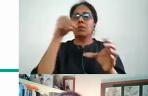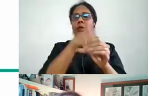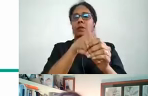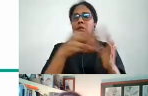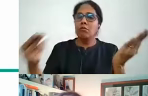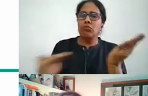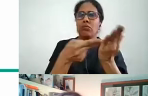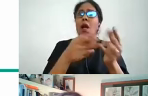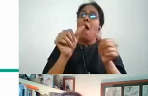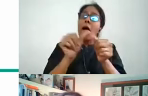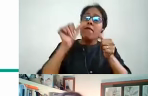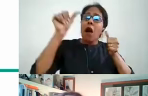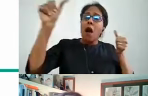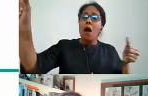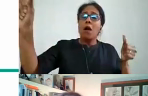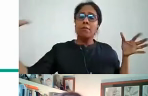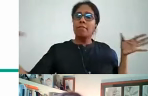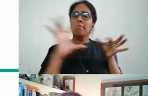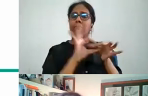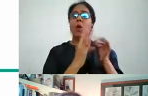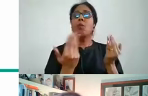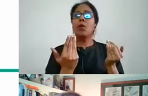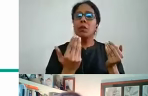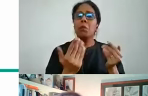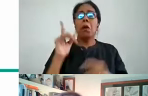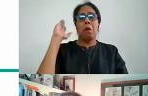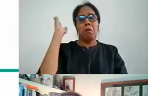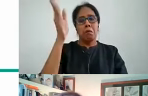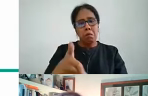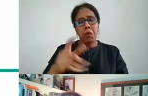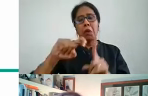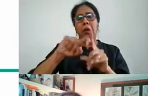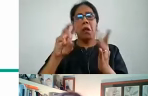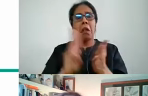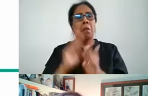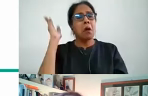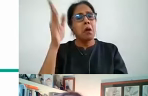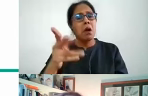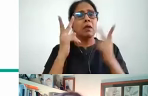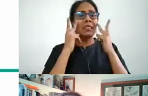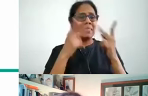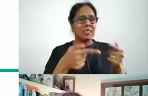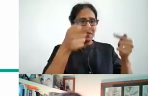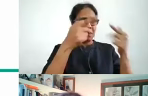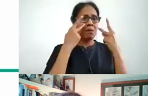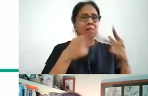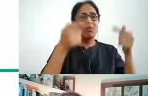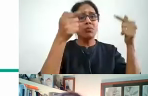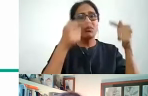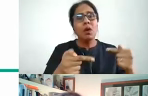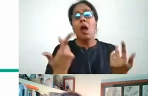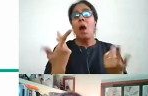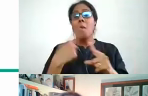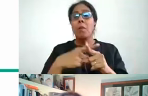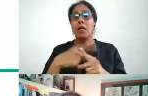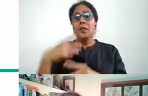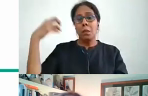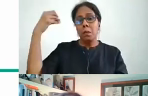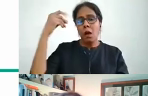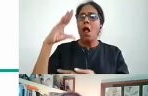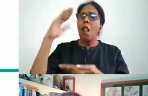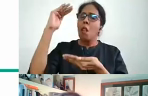connectivity up to one kilometer. You see the characteristics here. Low power consumption, again, on